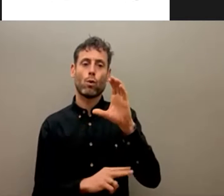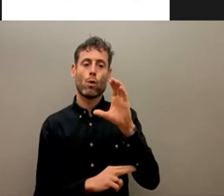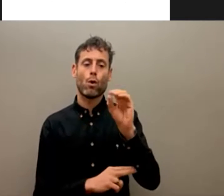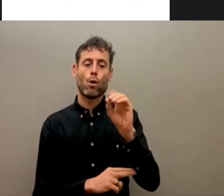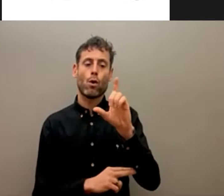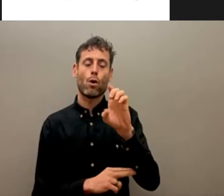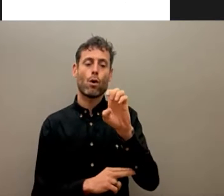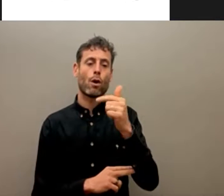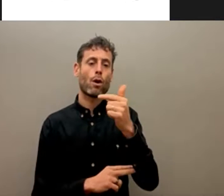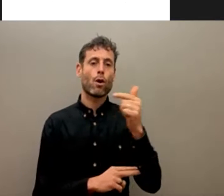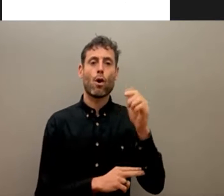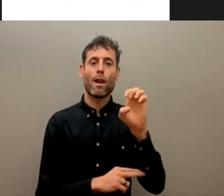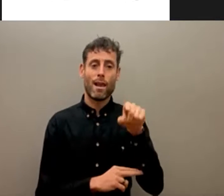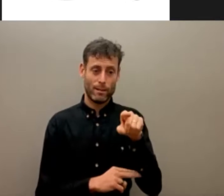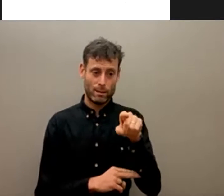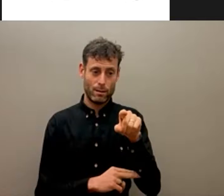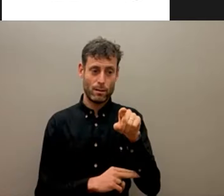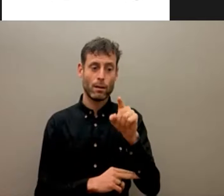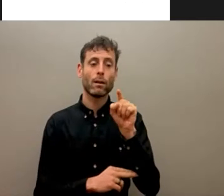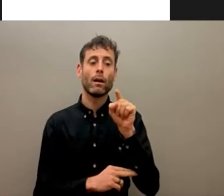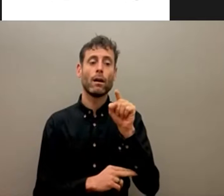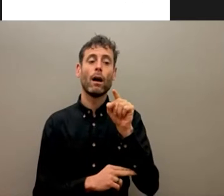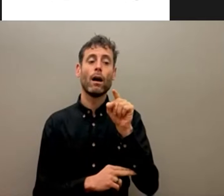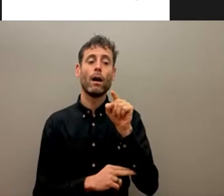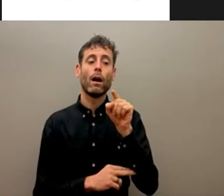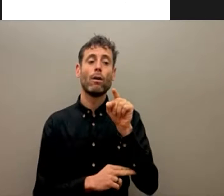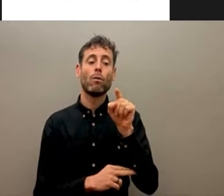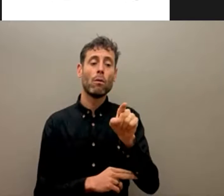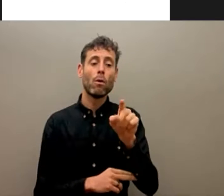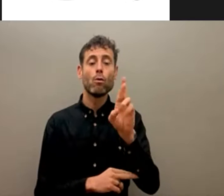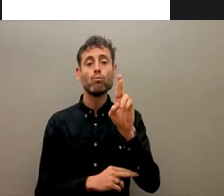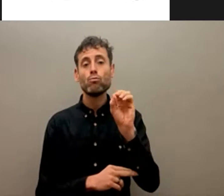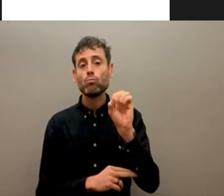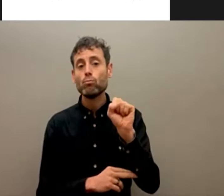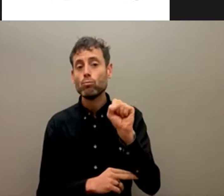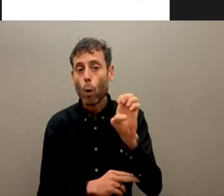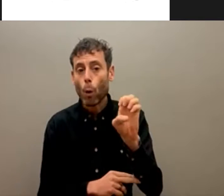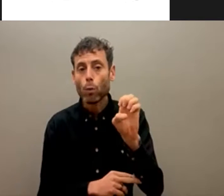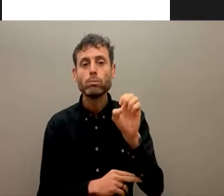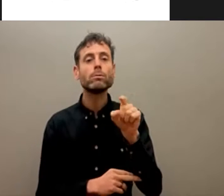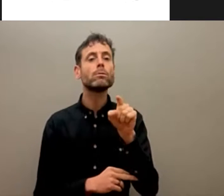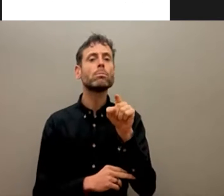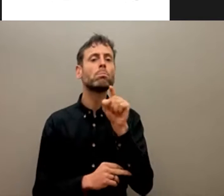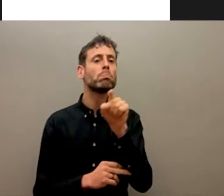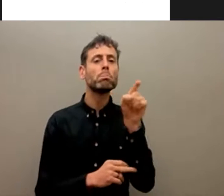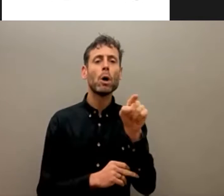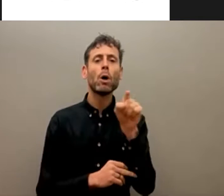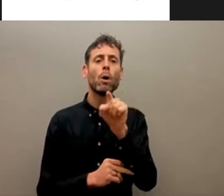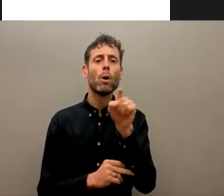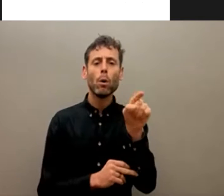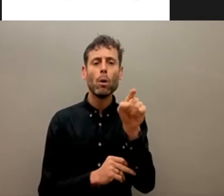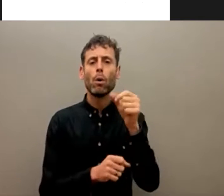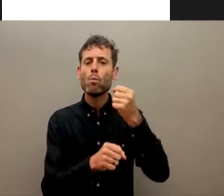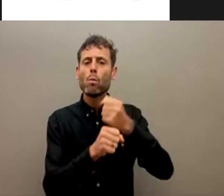Rose, Brenda or Via Torres tell us if they will continue this arrangement that they have in